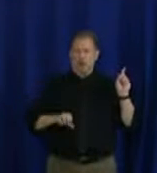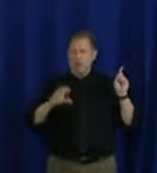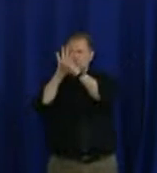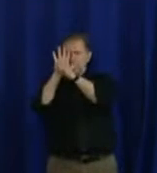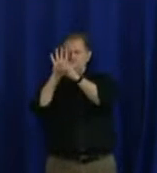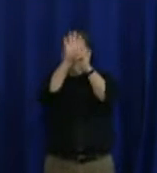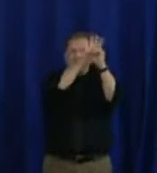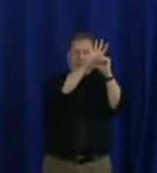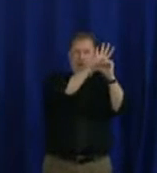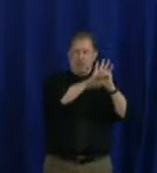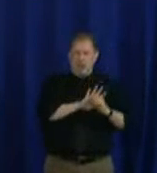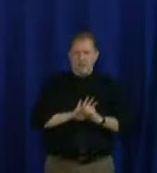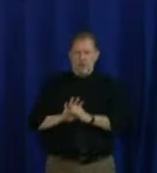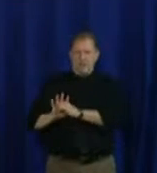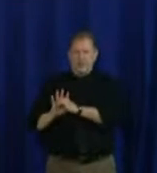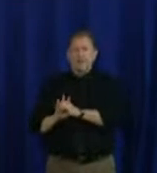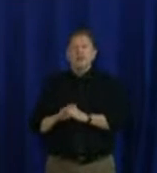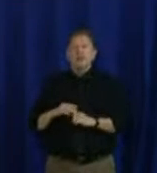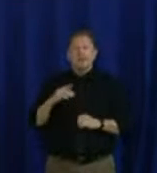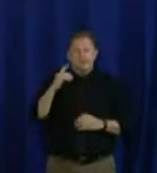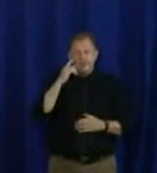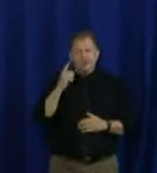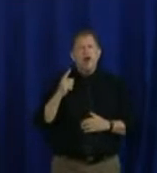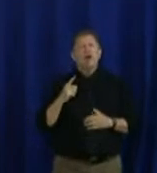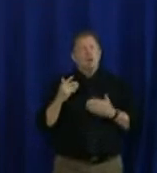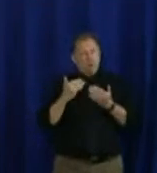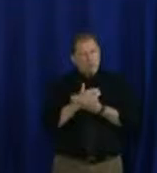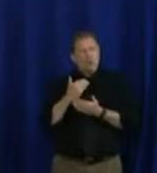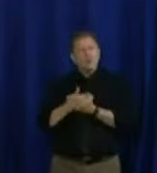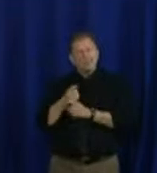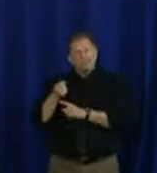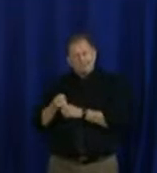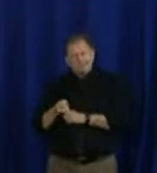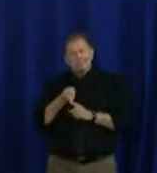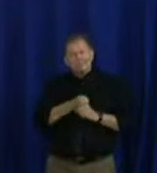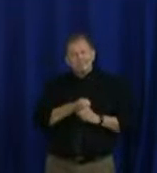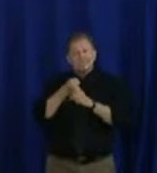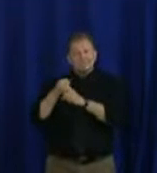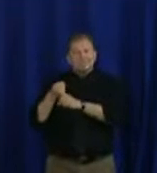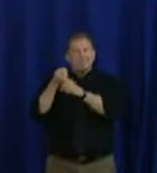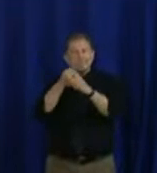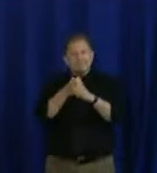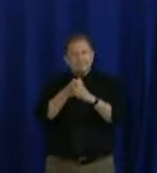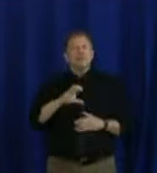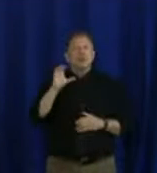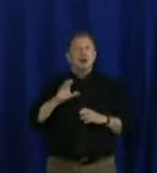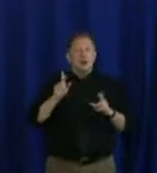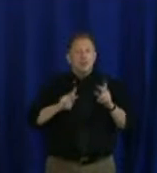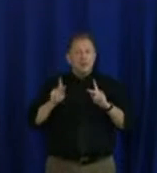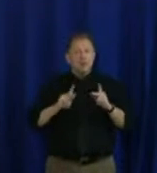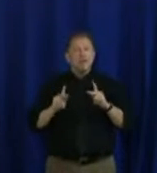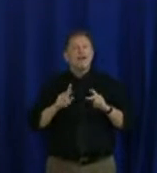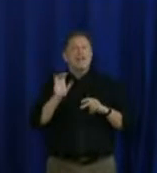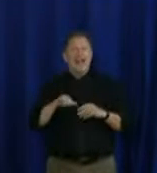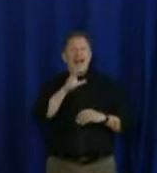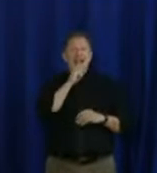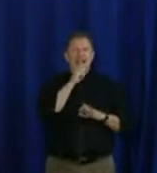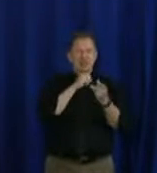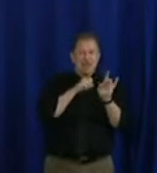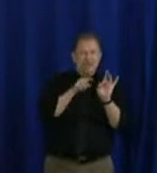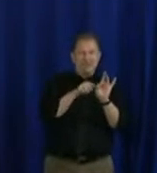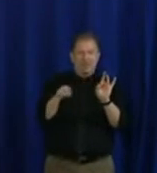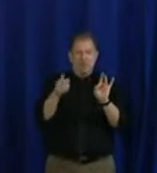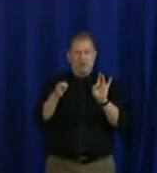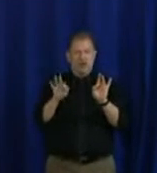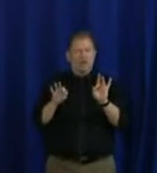our most recent week, we saw new cases, not just in Chicagoans, but in Chicagoans between 29. So